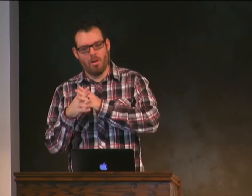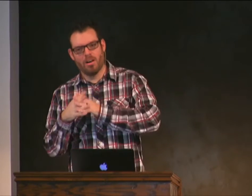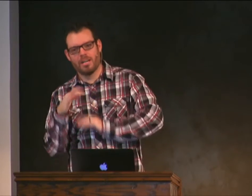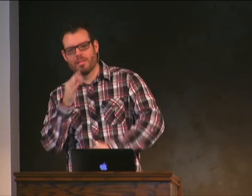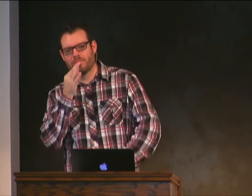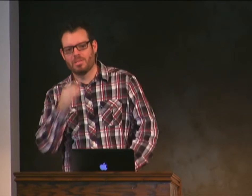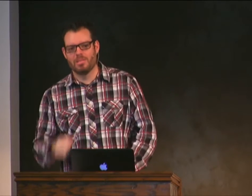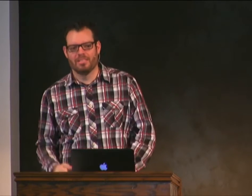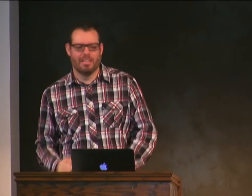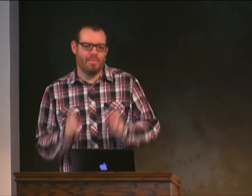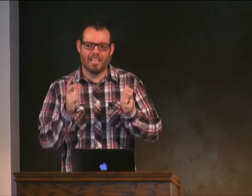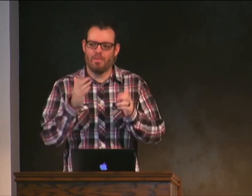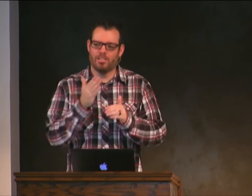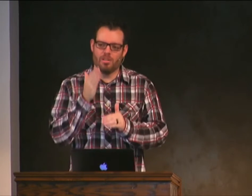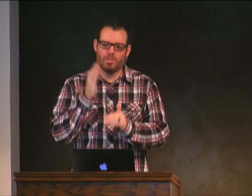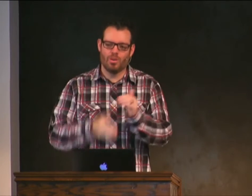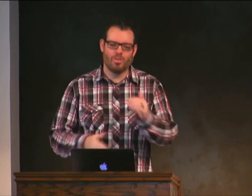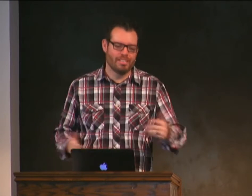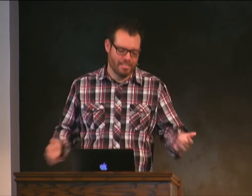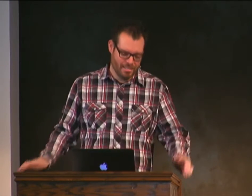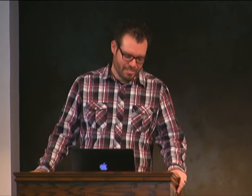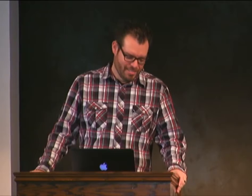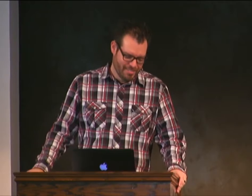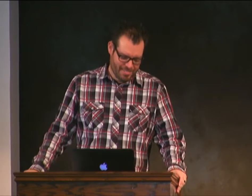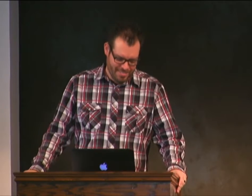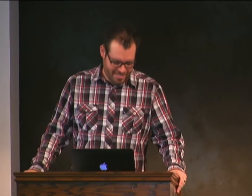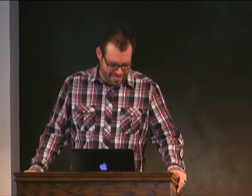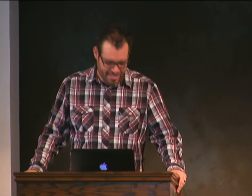And football coming up soon. Basketball's almost over.